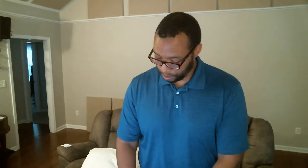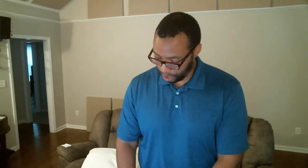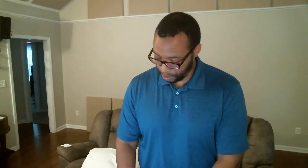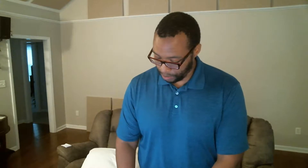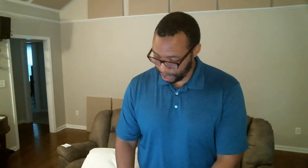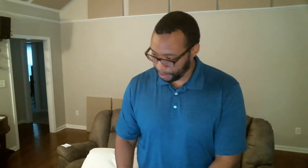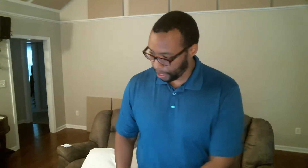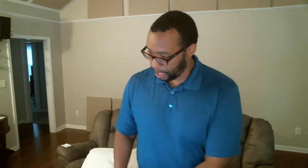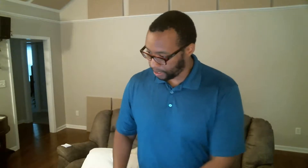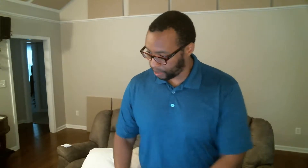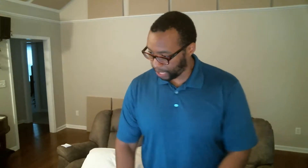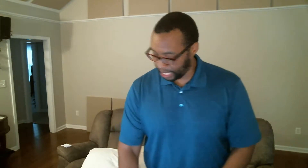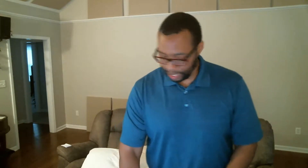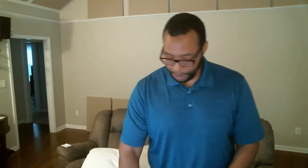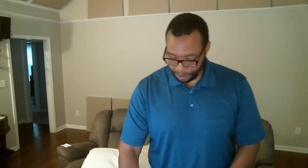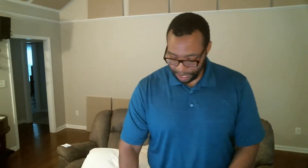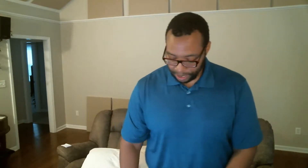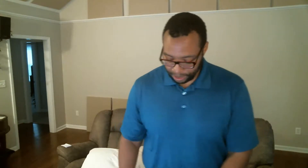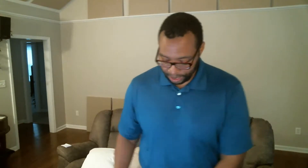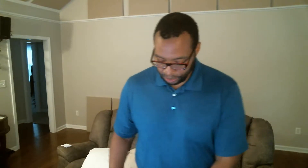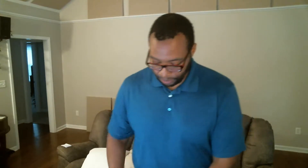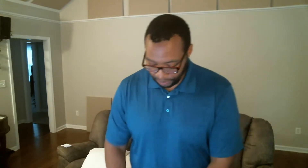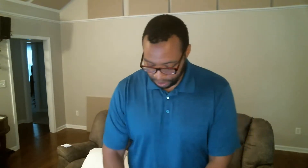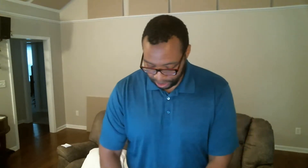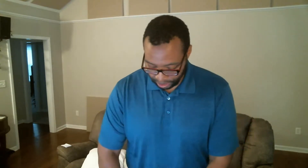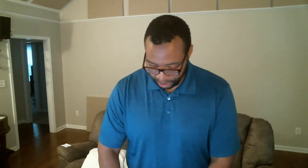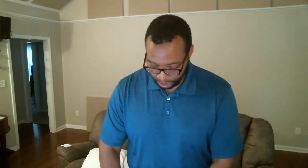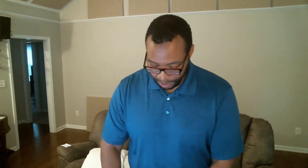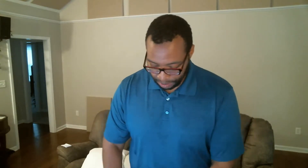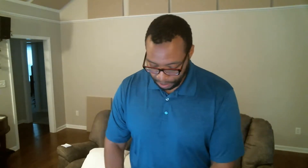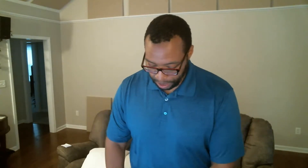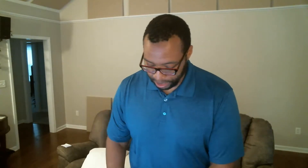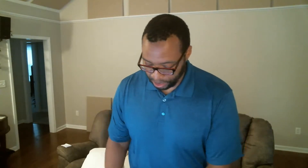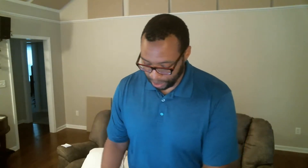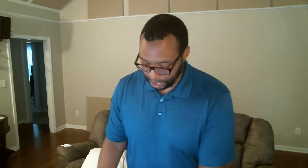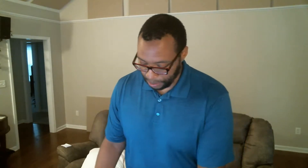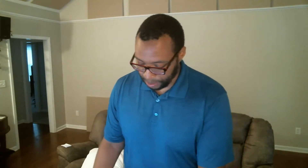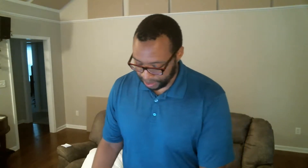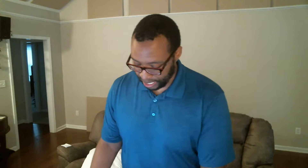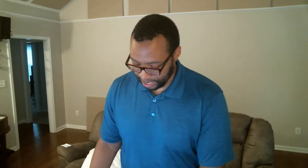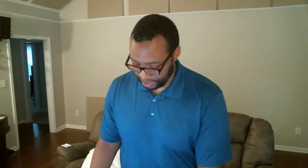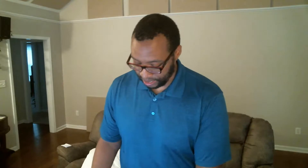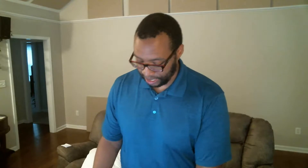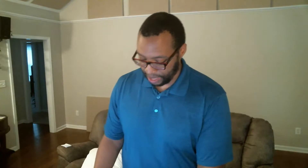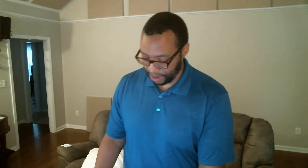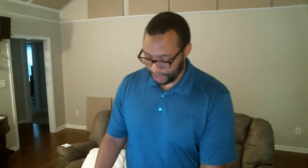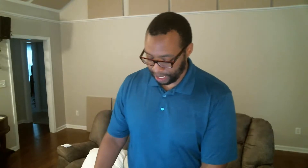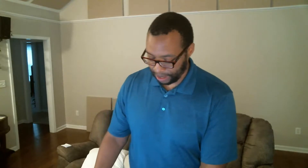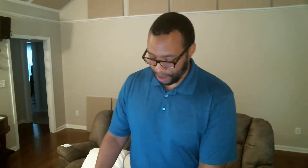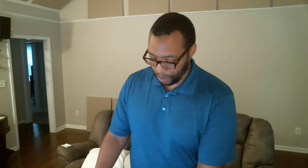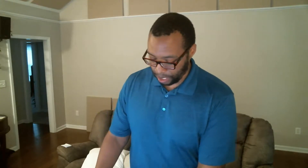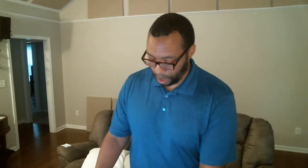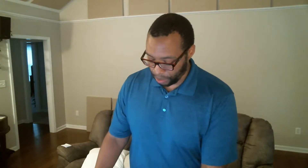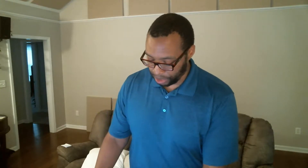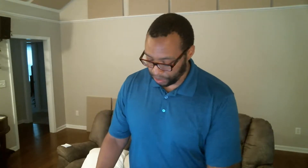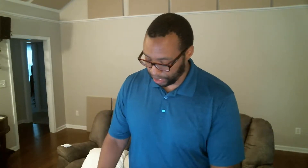All right. Since we got a couple of minutes, let's review just a little bit more. Let's do a couple more sentences together. I think we can always use a couple